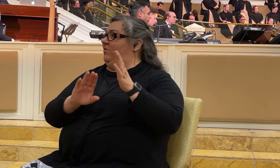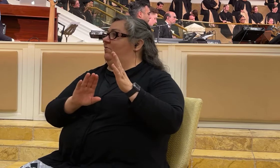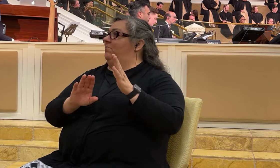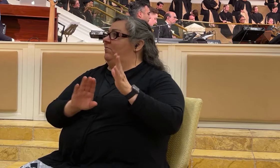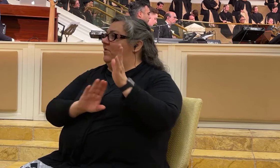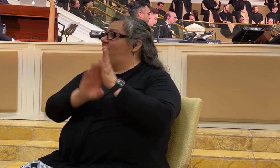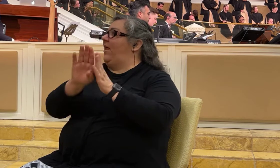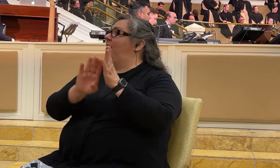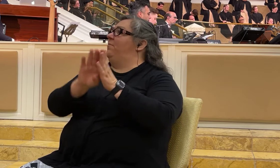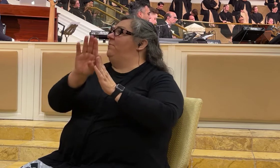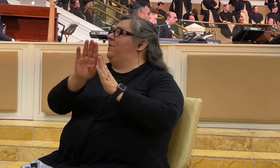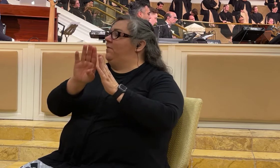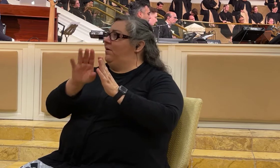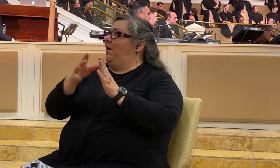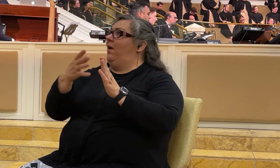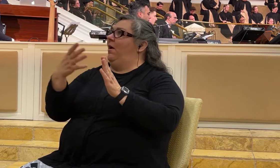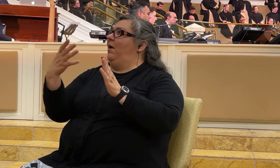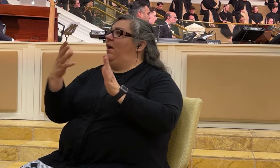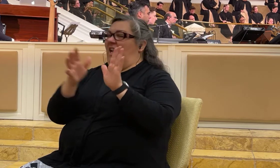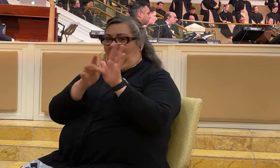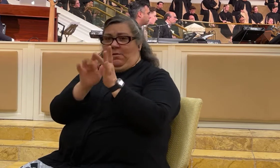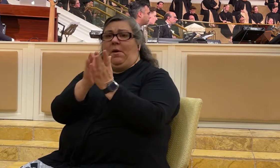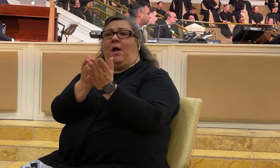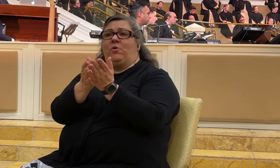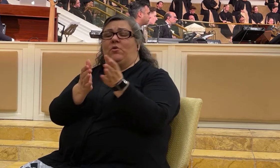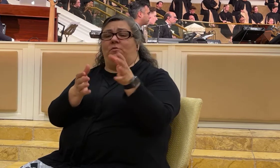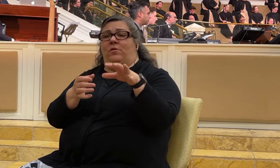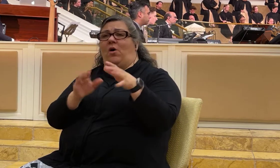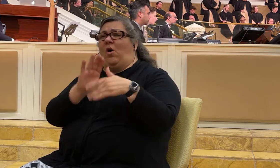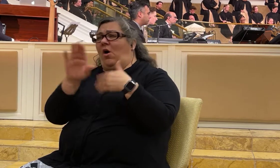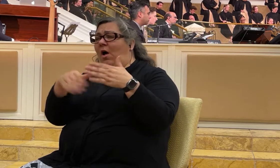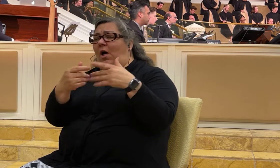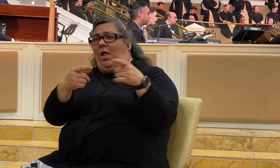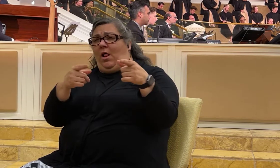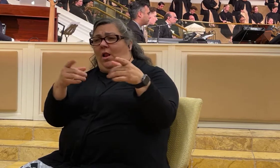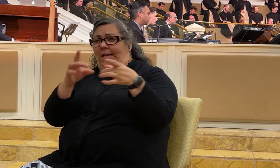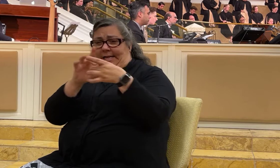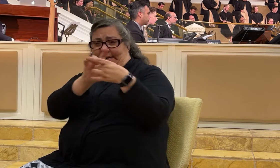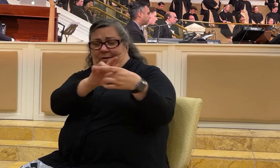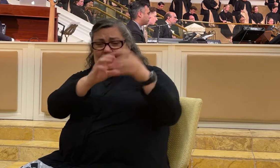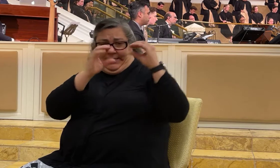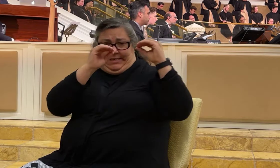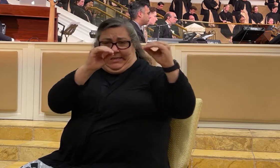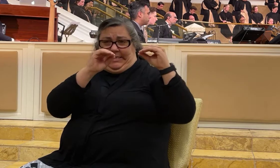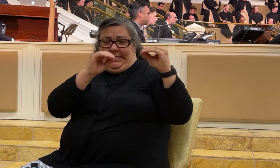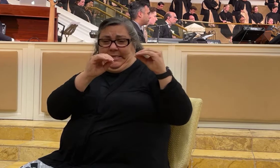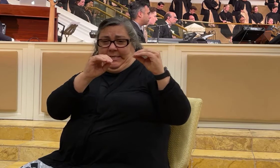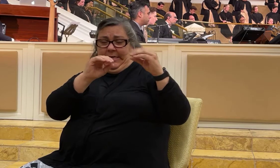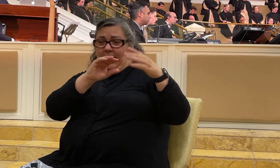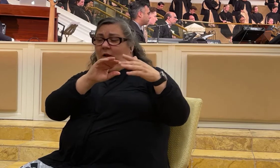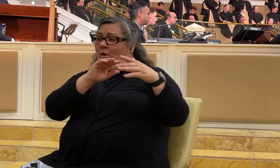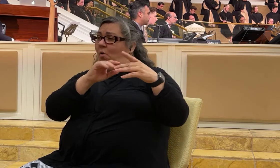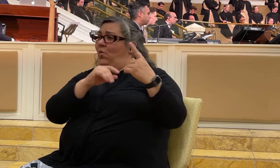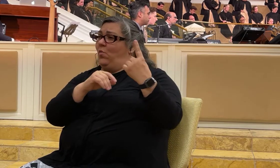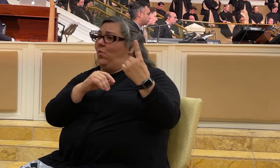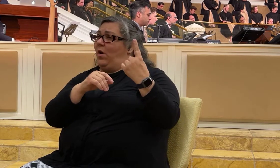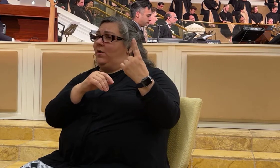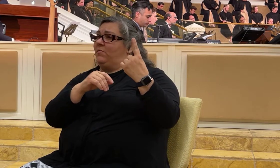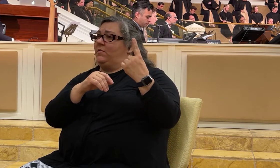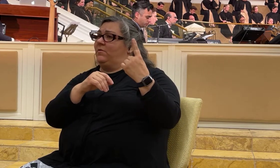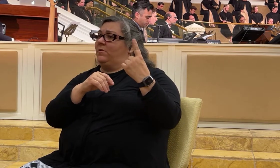development and the Bible and all of those along with teaching. One of them